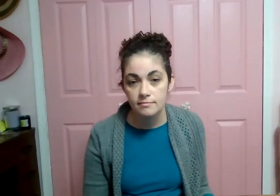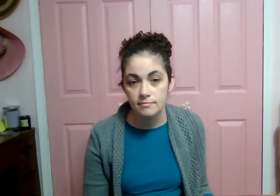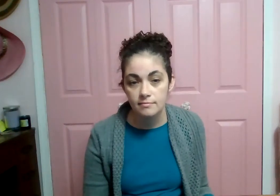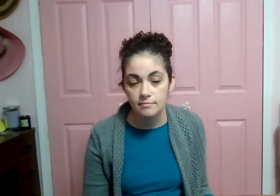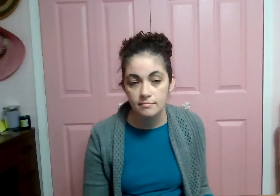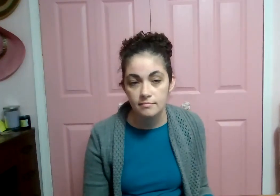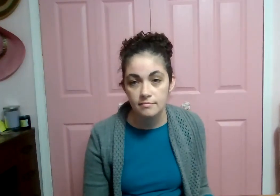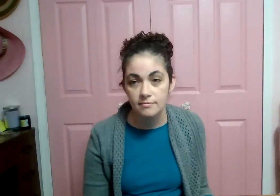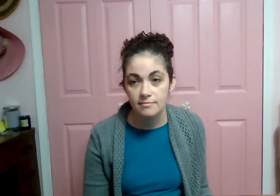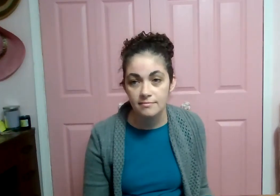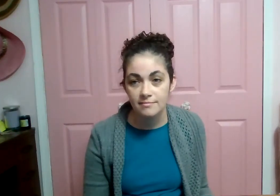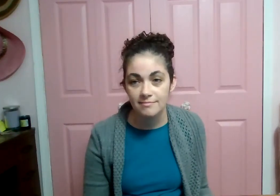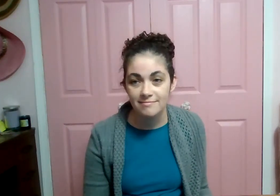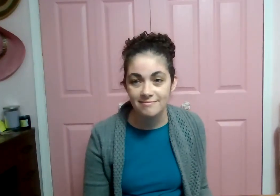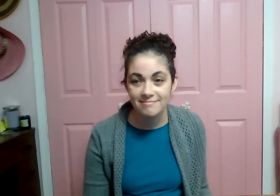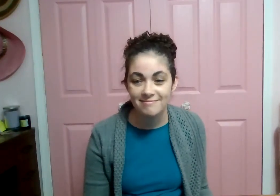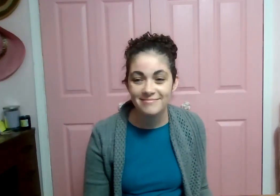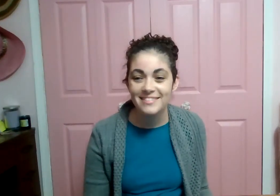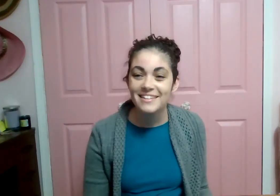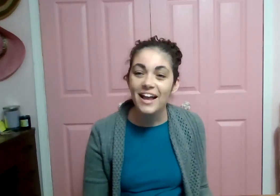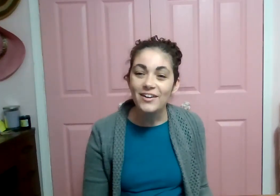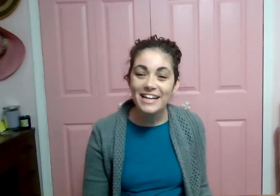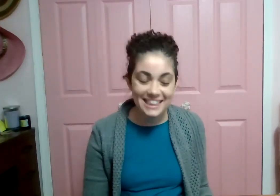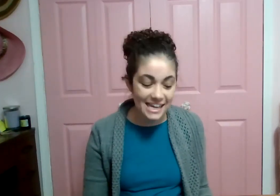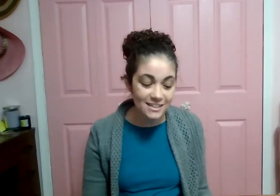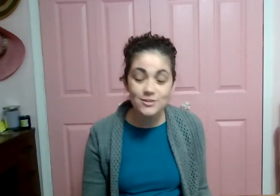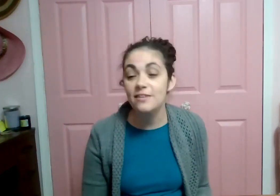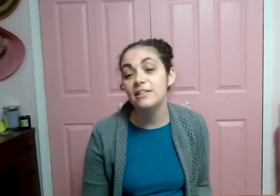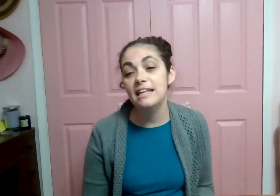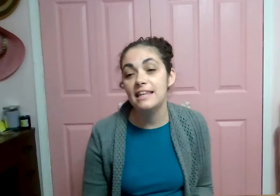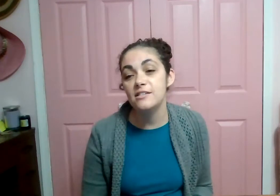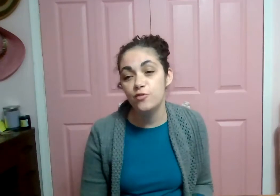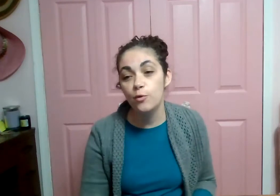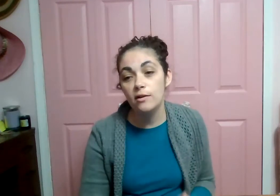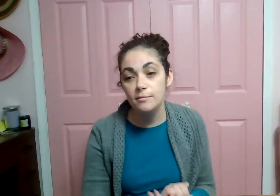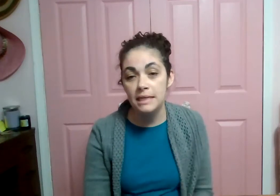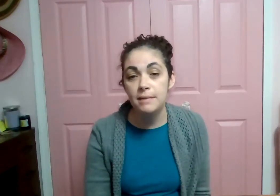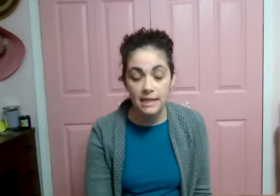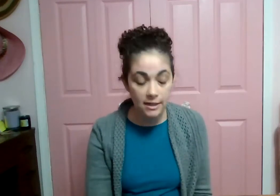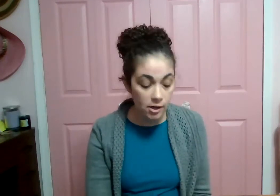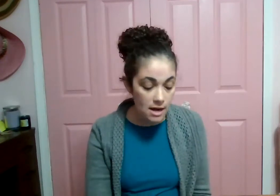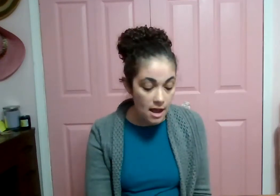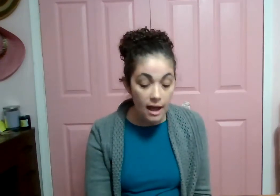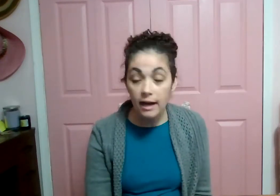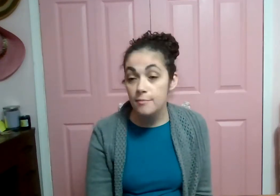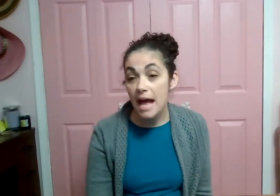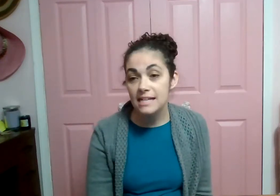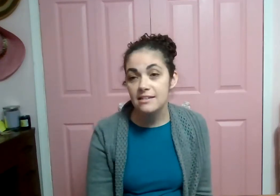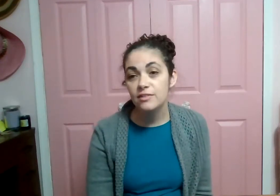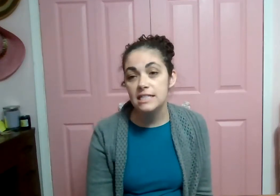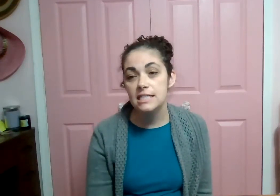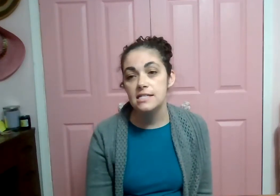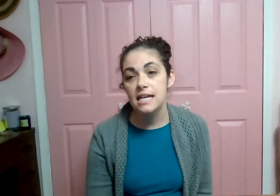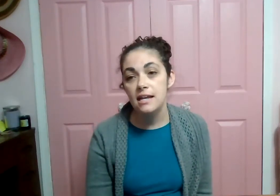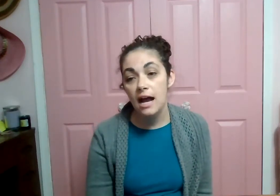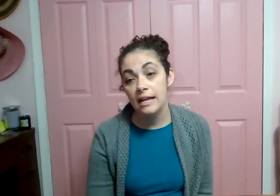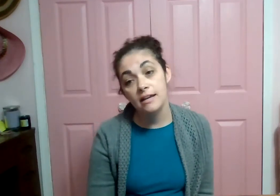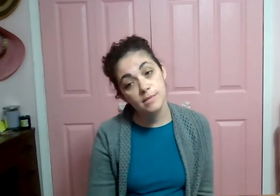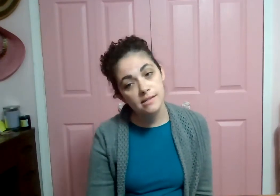All right, you can go ahead and get started, Heather. All right, thank you, Tiffany. Thanks for welcoming me here. As Tiffany did state, I am a sign